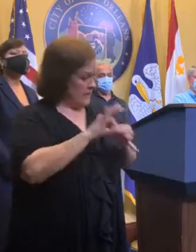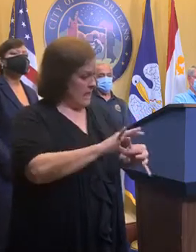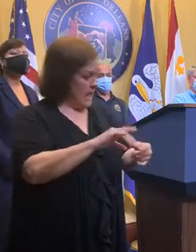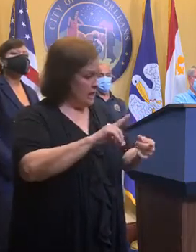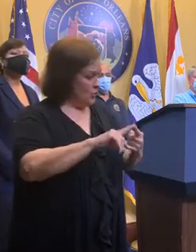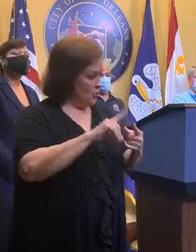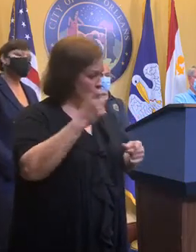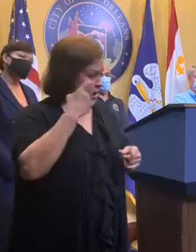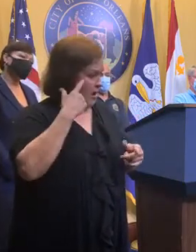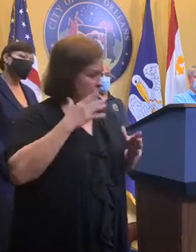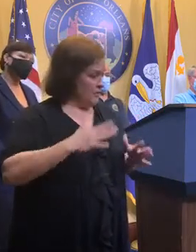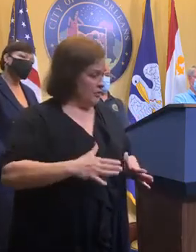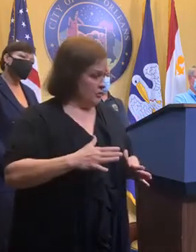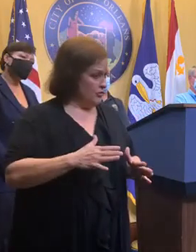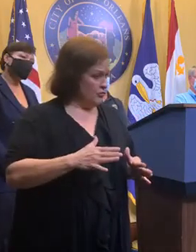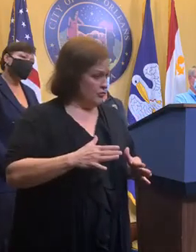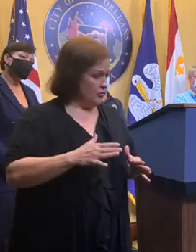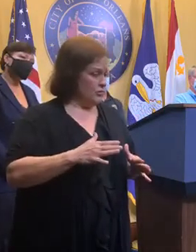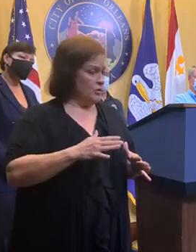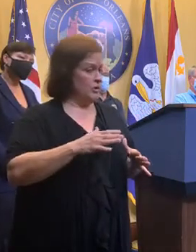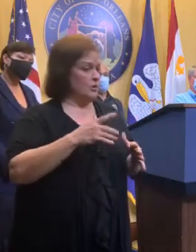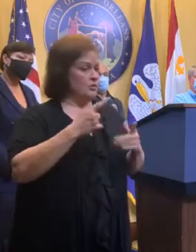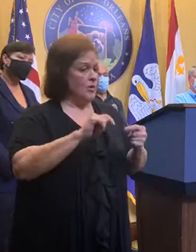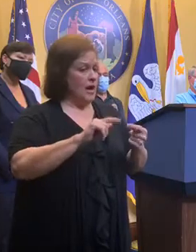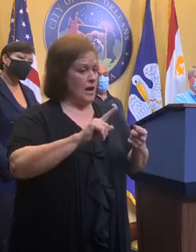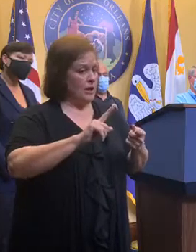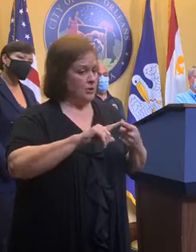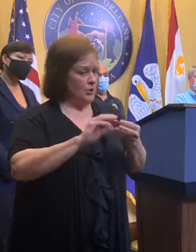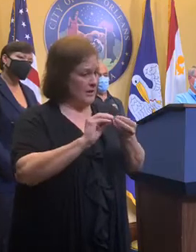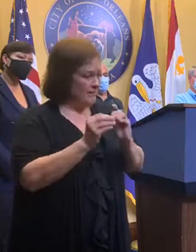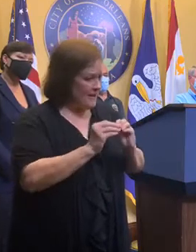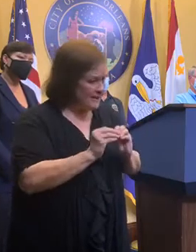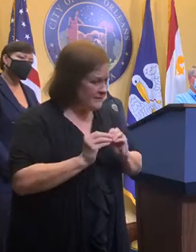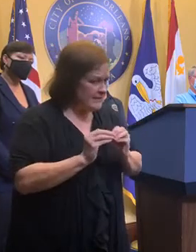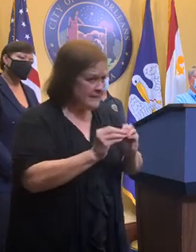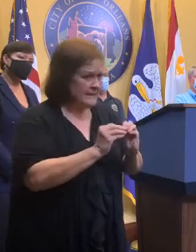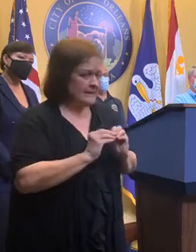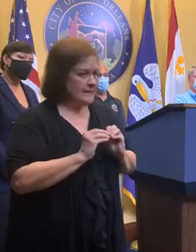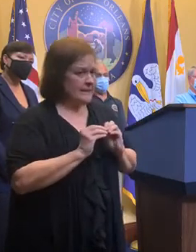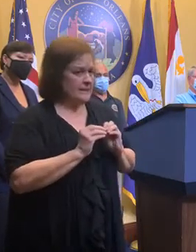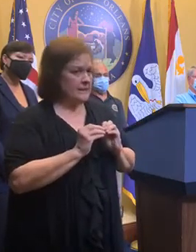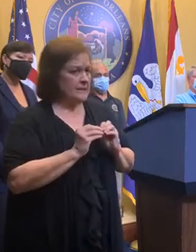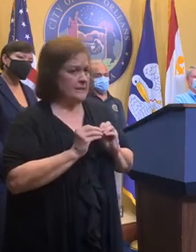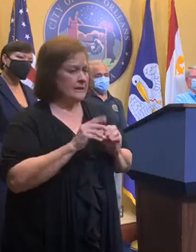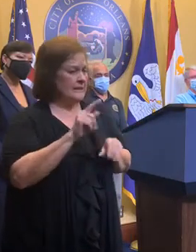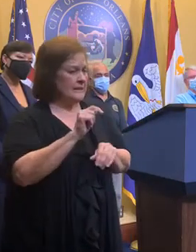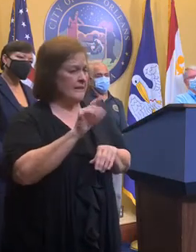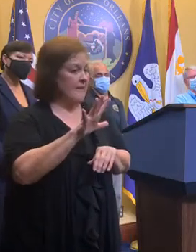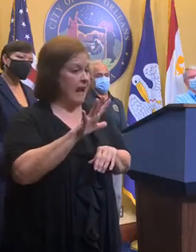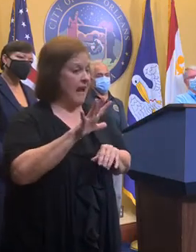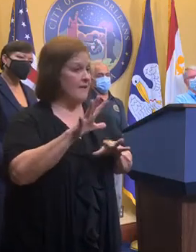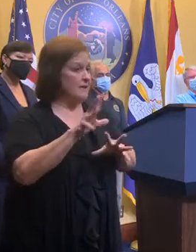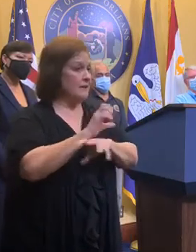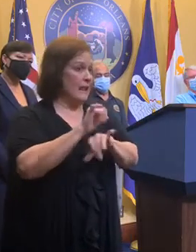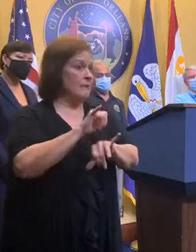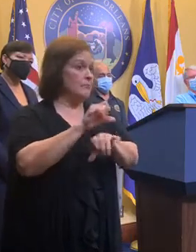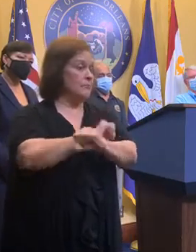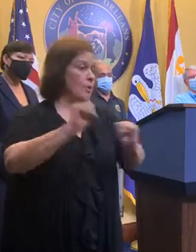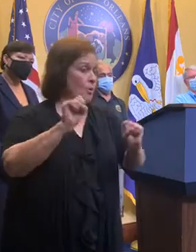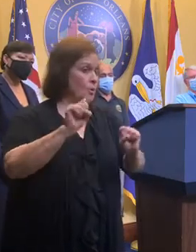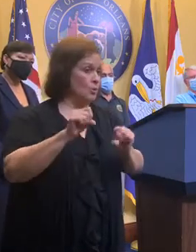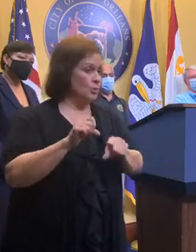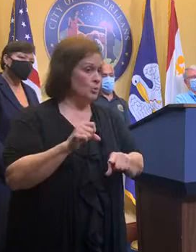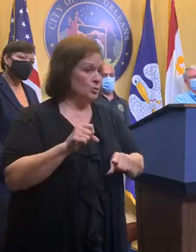having, the refurbishment it went through, the the T5 explosion or any of